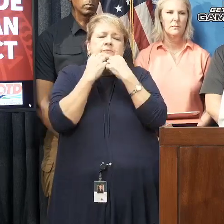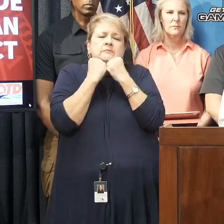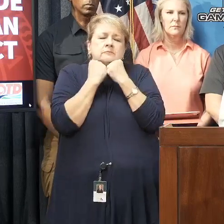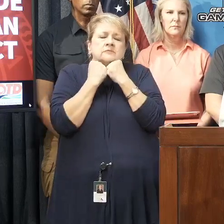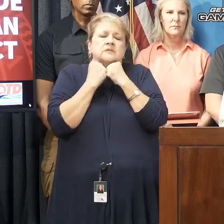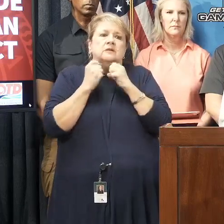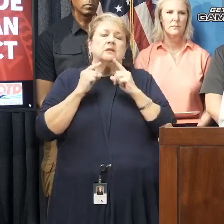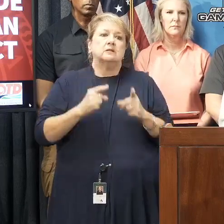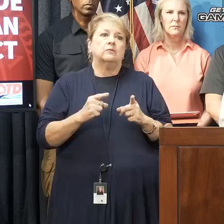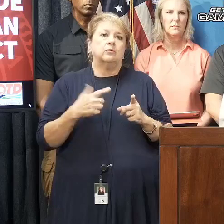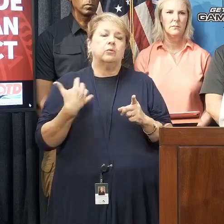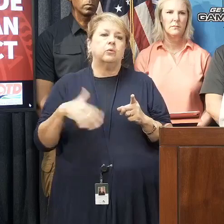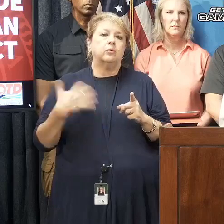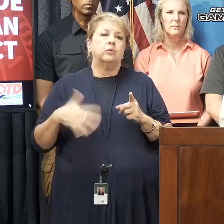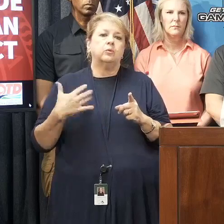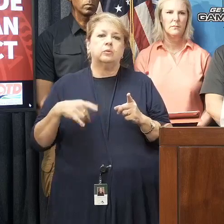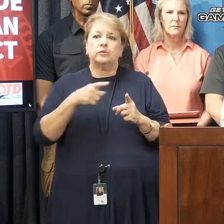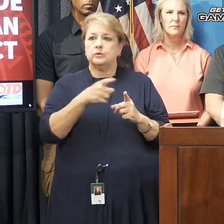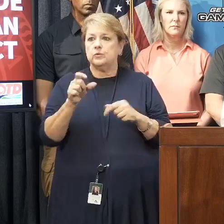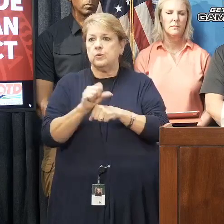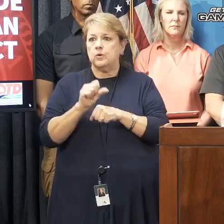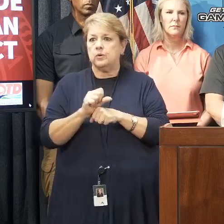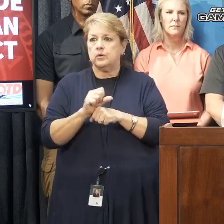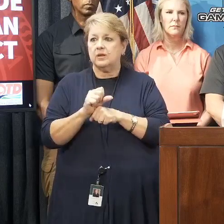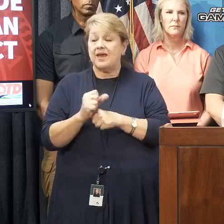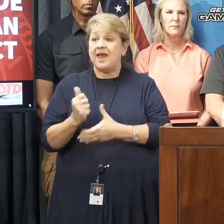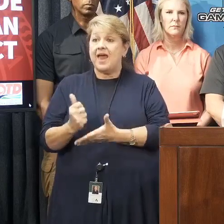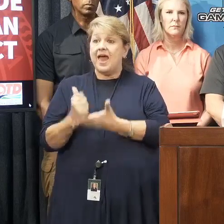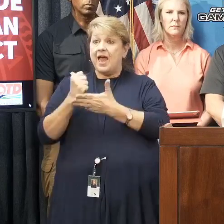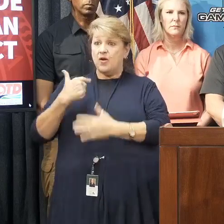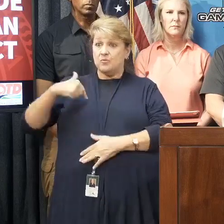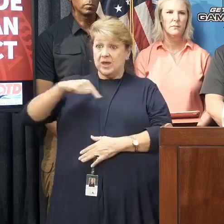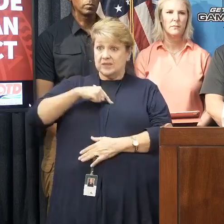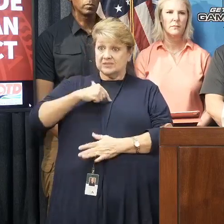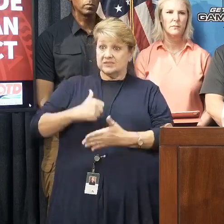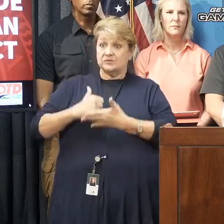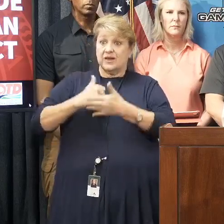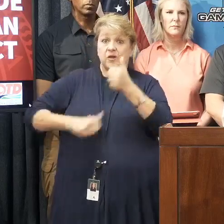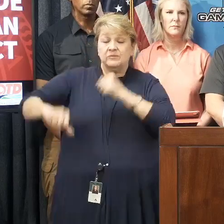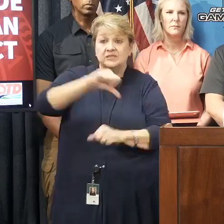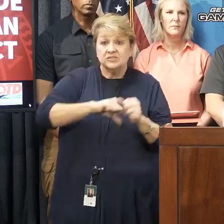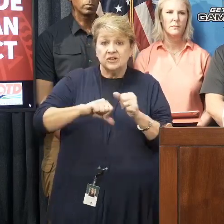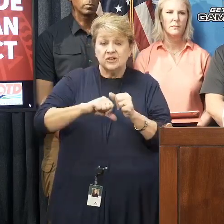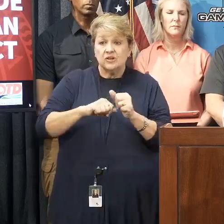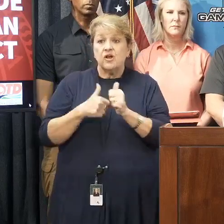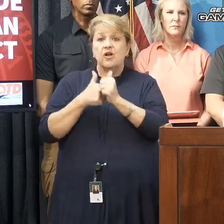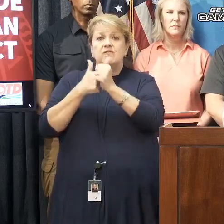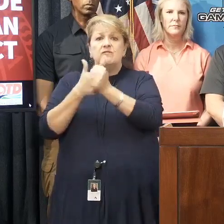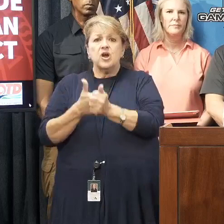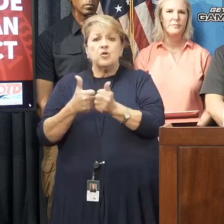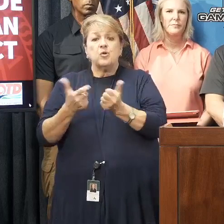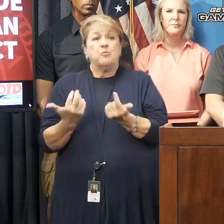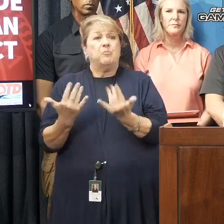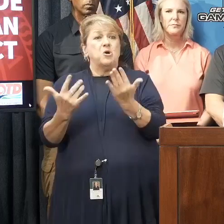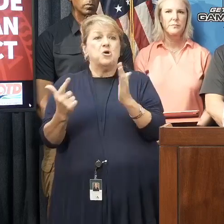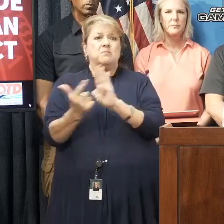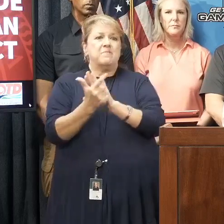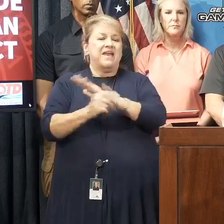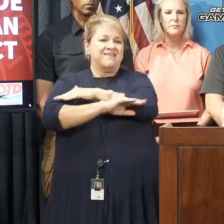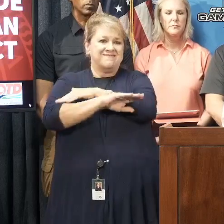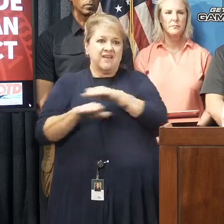Please, please, help us help each other. Follow this burn ban and help us make